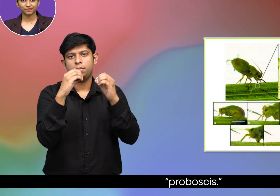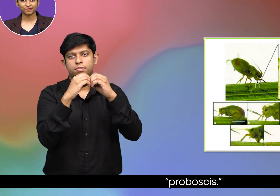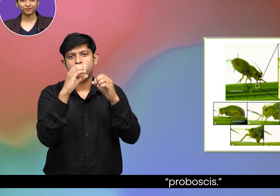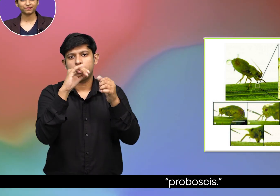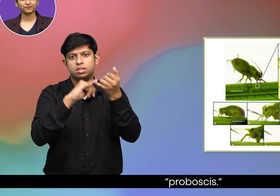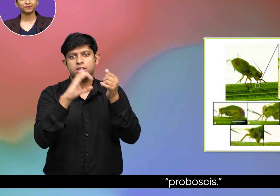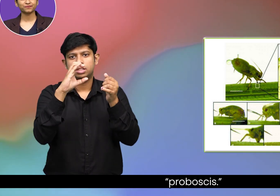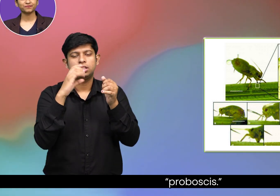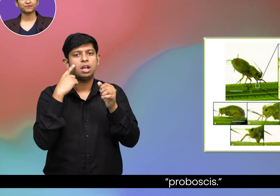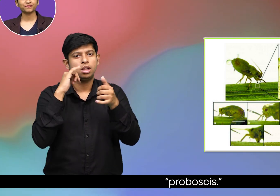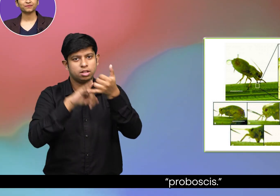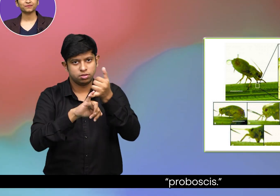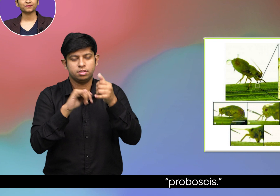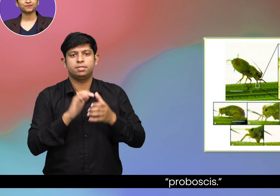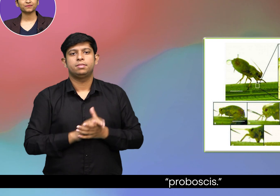proboscis.